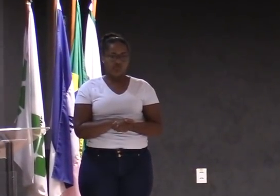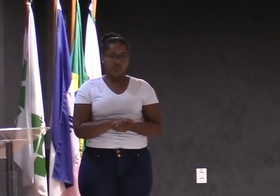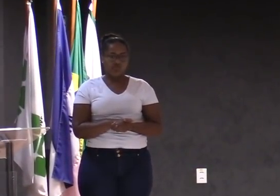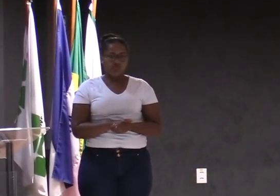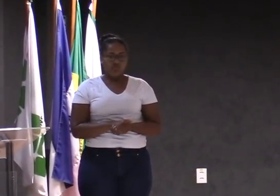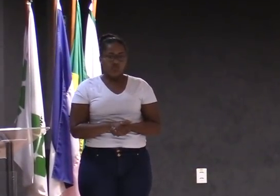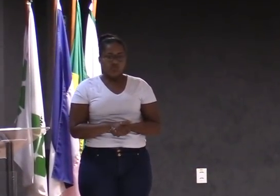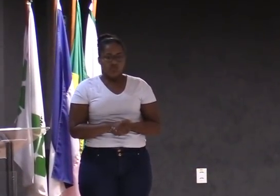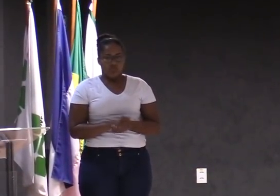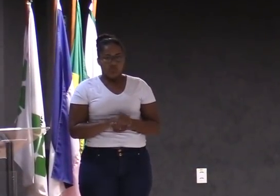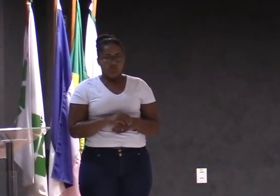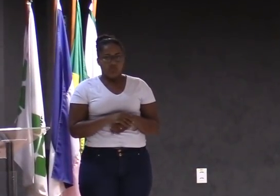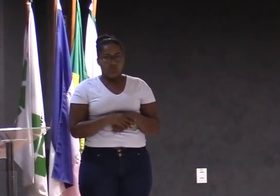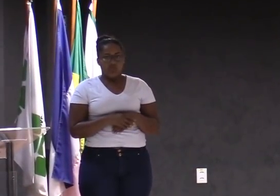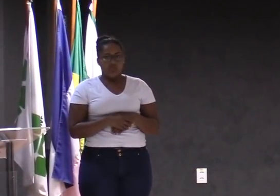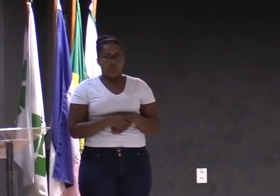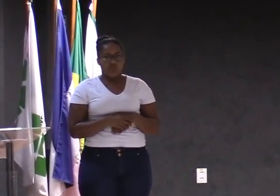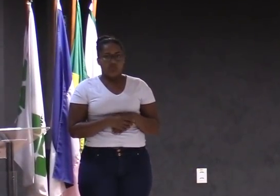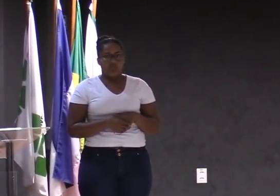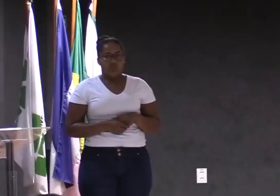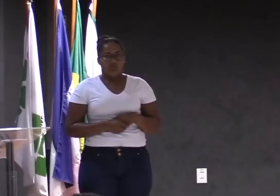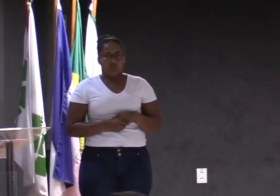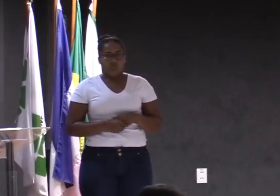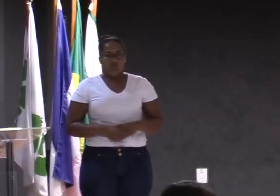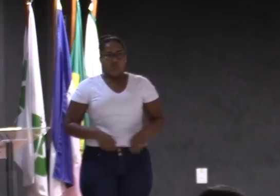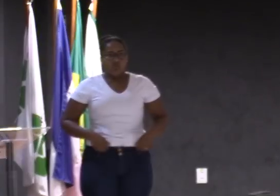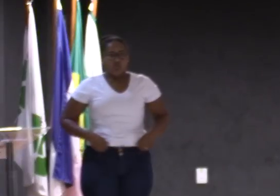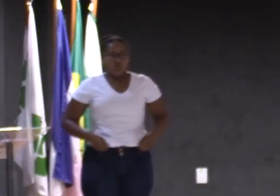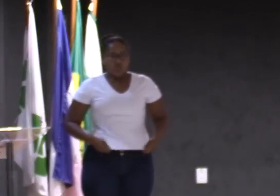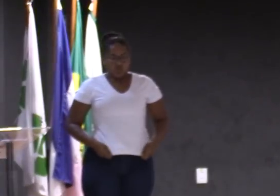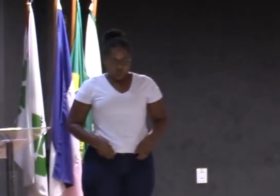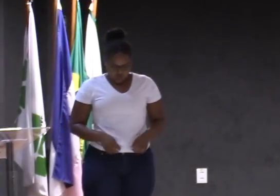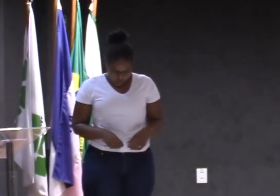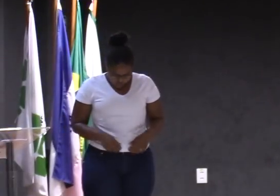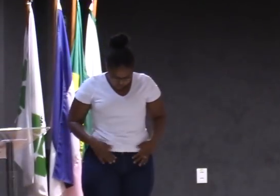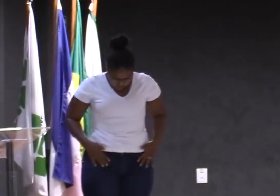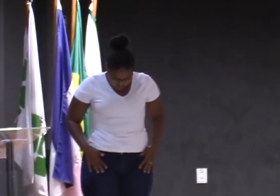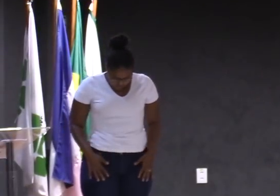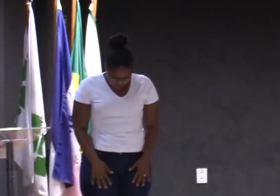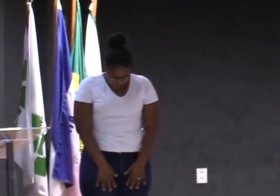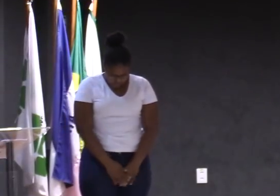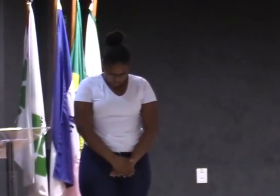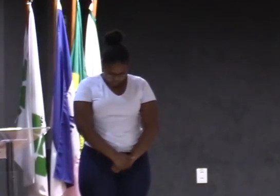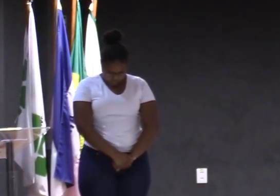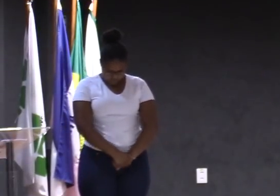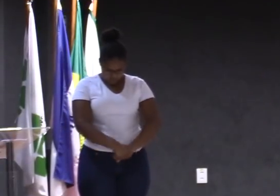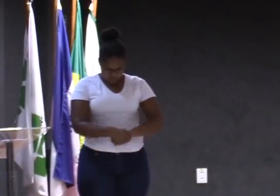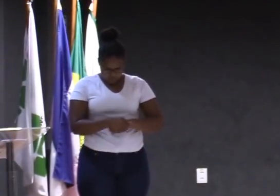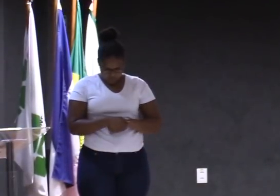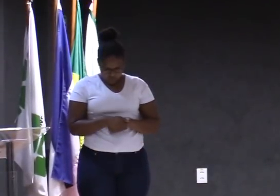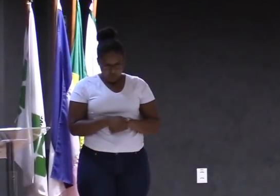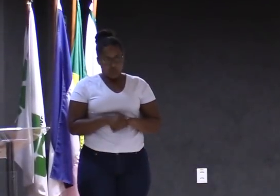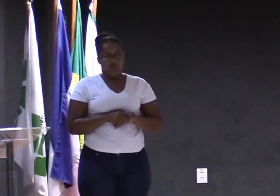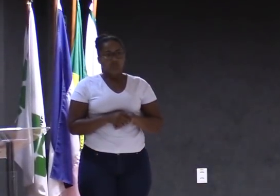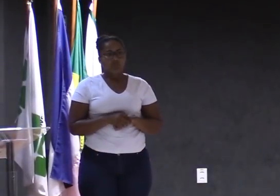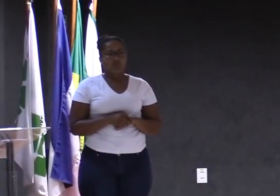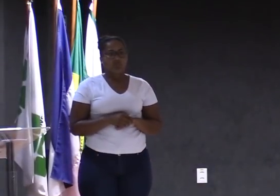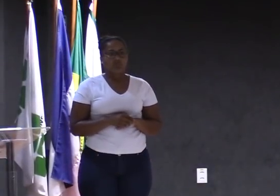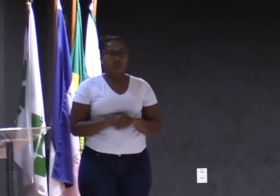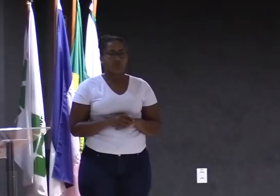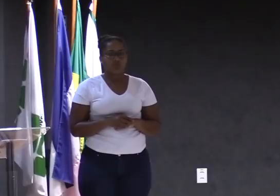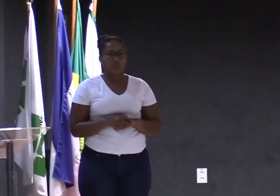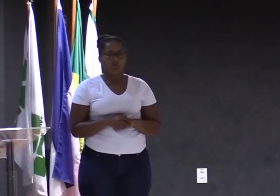facilitating. There was also a comment about students kind of mastering